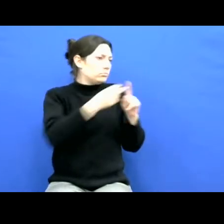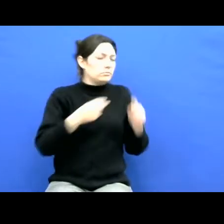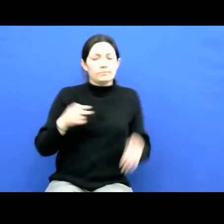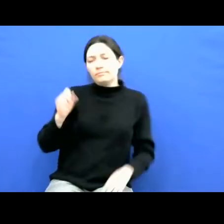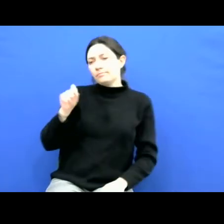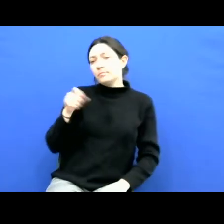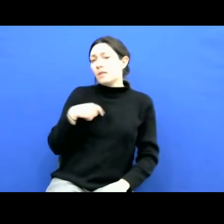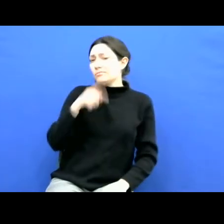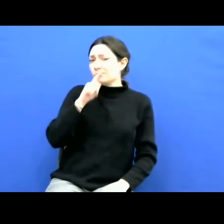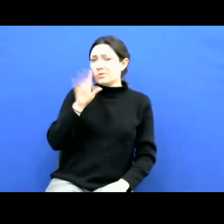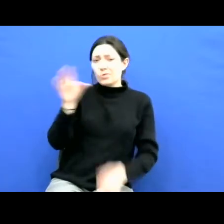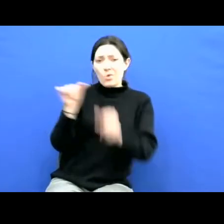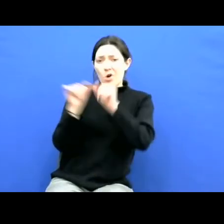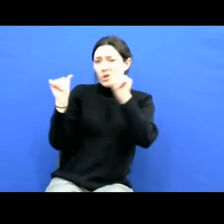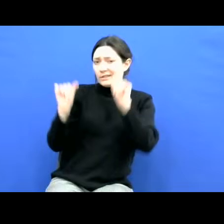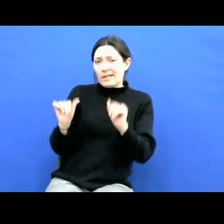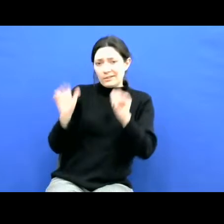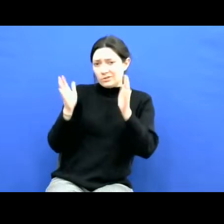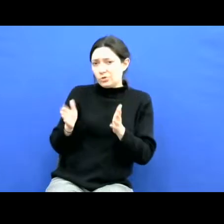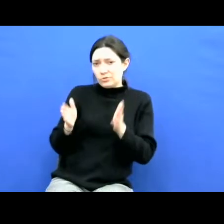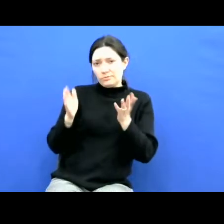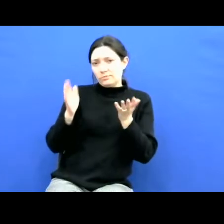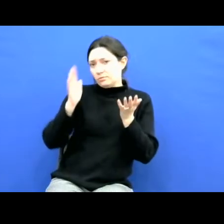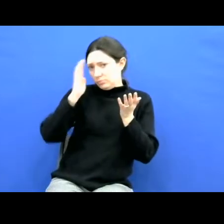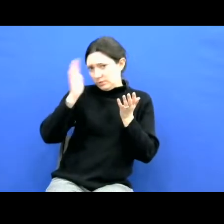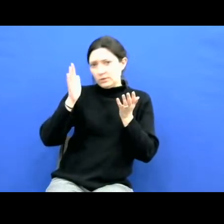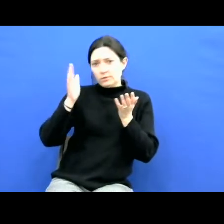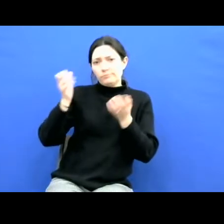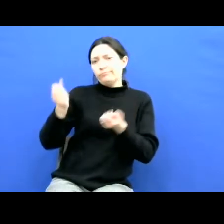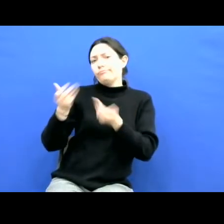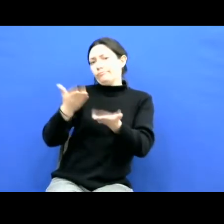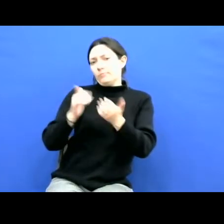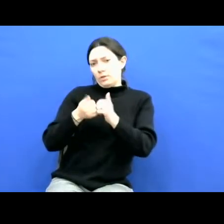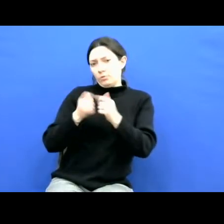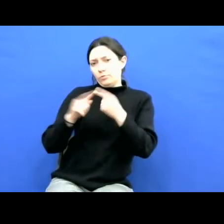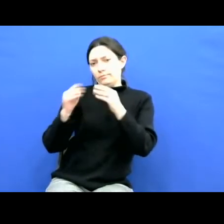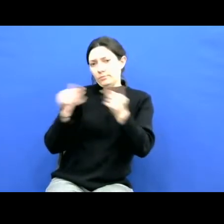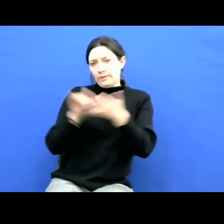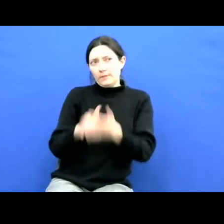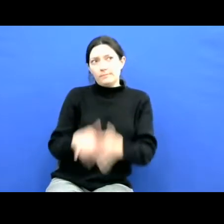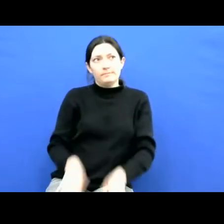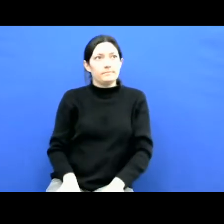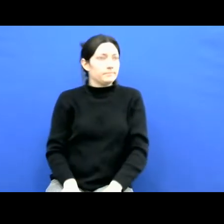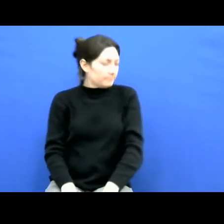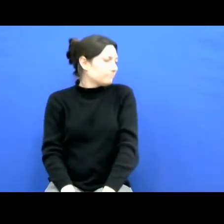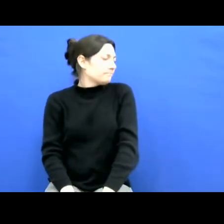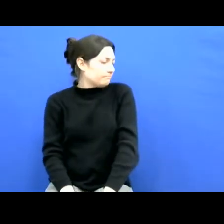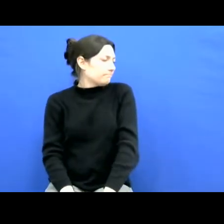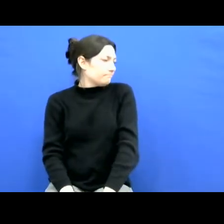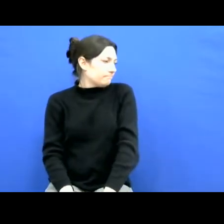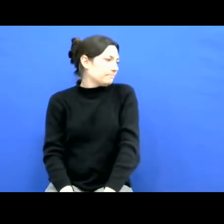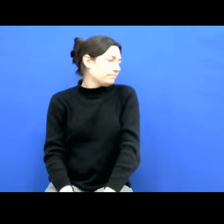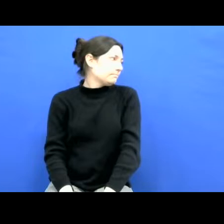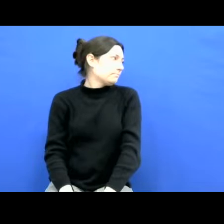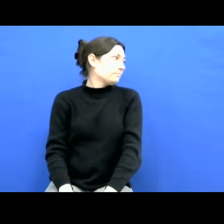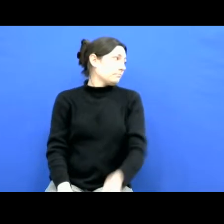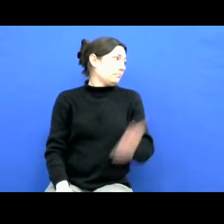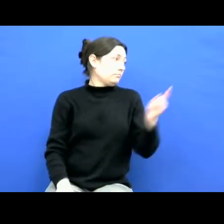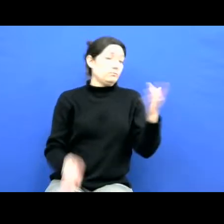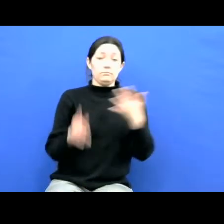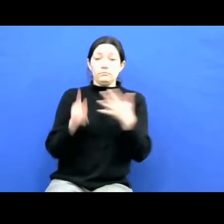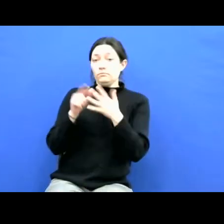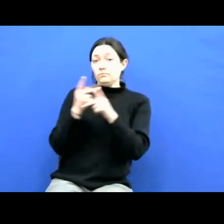your architect will have some great suggestions as to what you can do. Yeah. I overall, like I